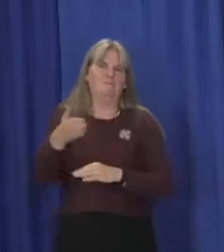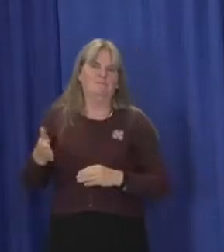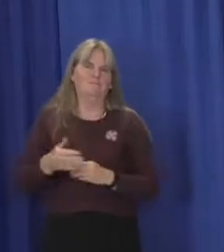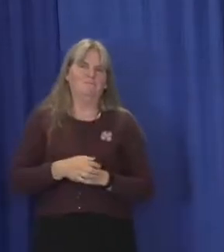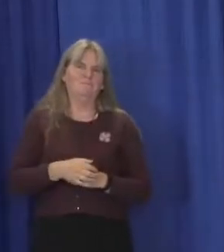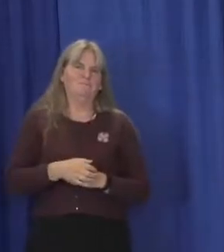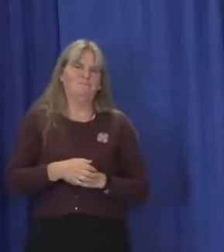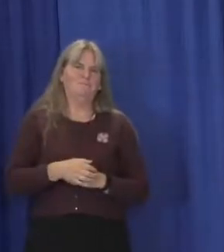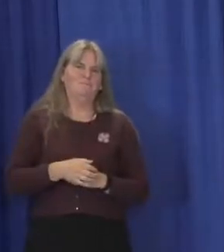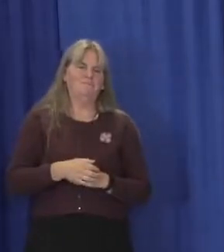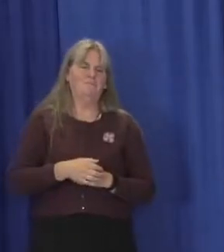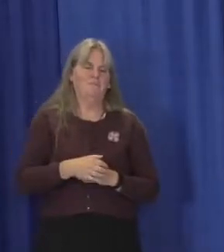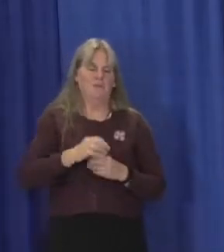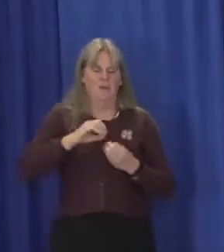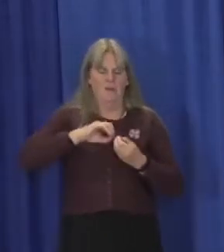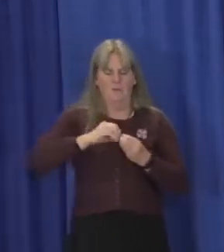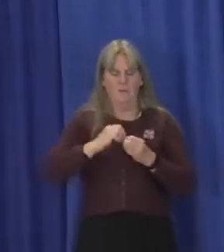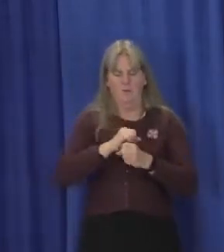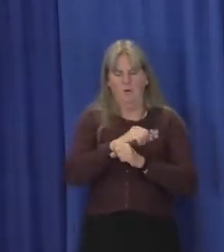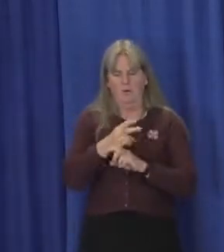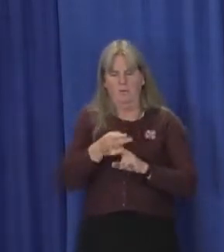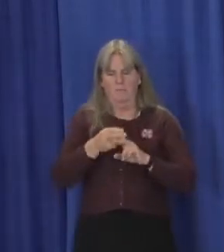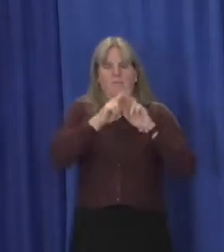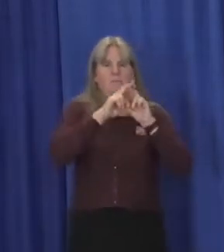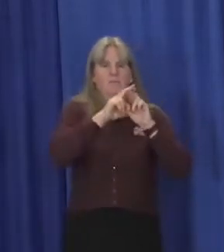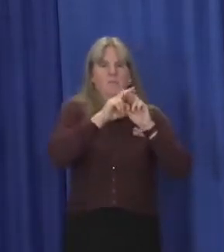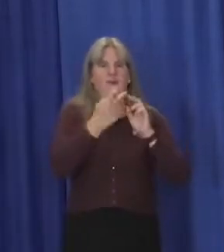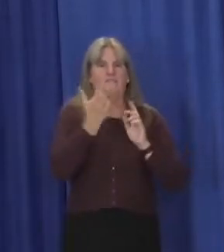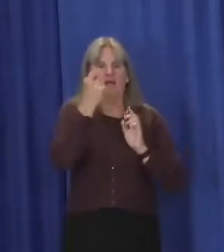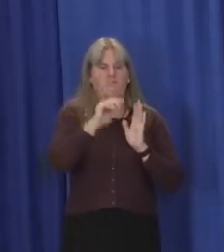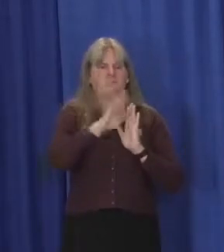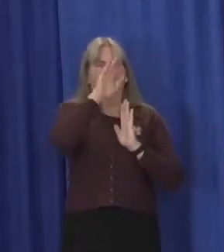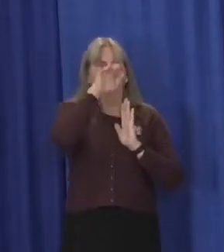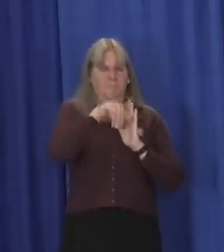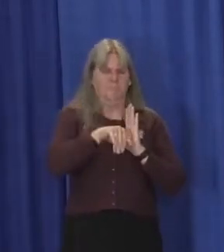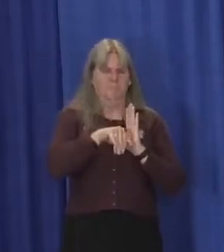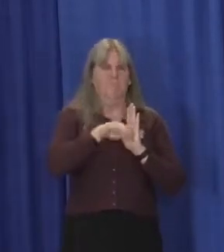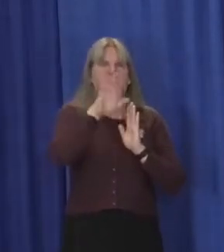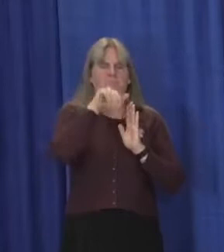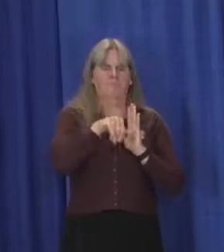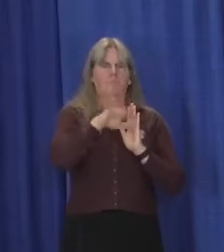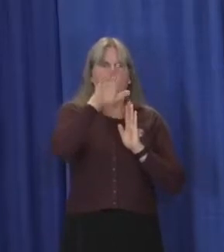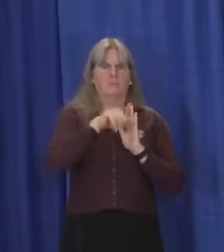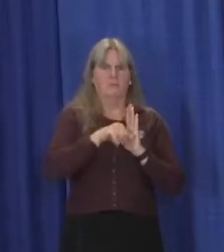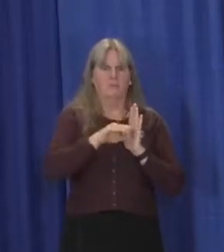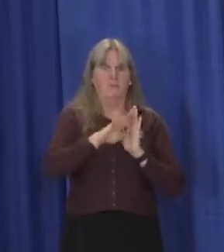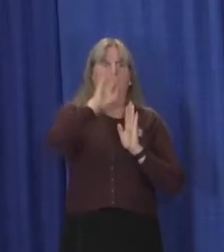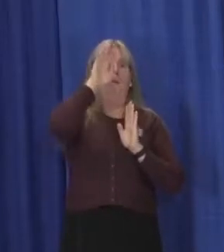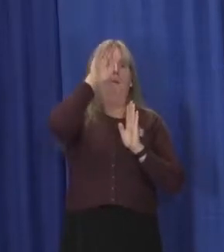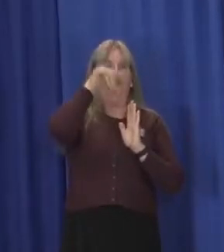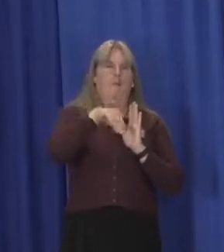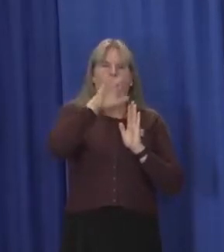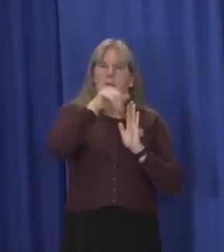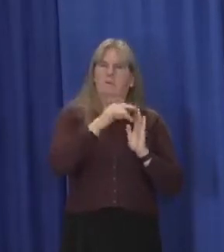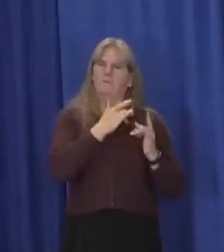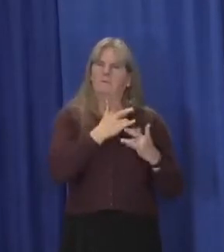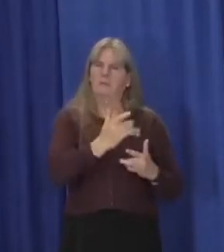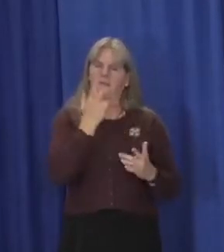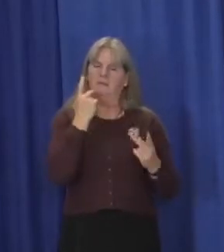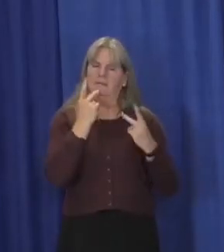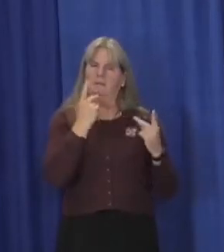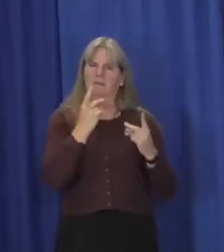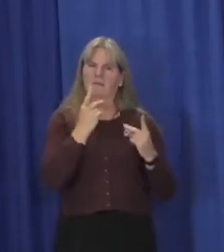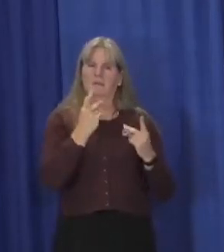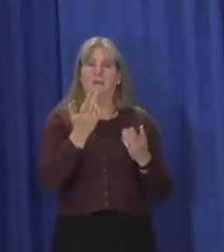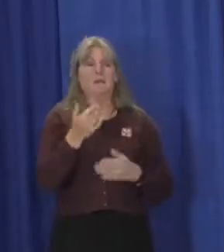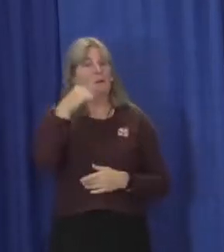The case counts tend to rapidly rise, rapidly fall, and at times reach a higher level. In